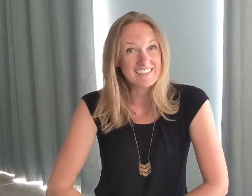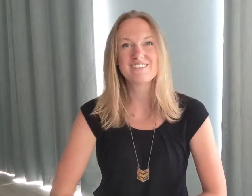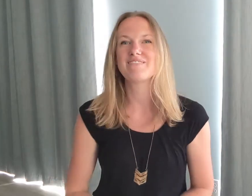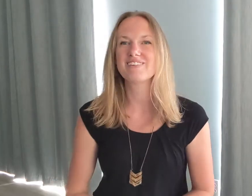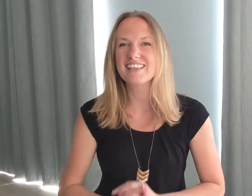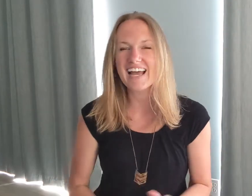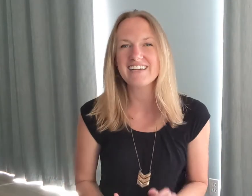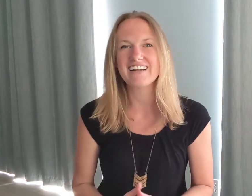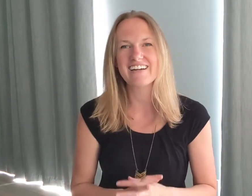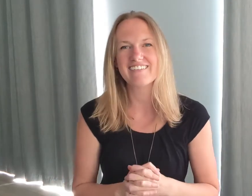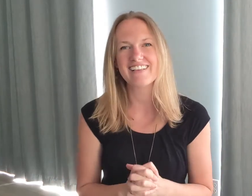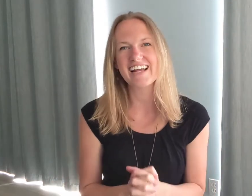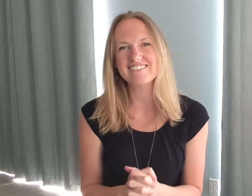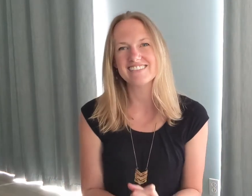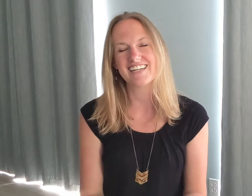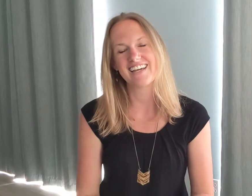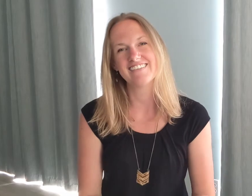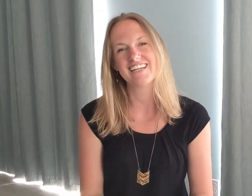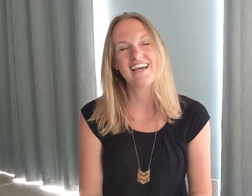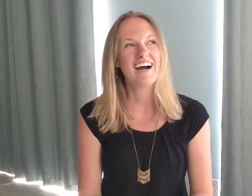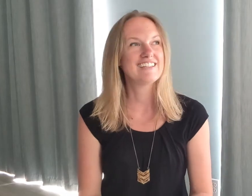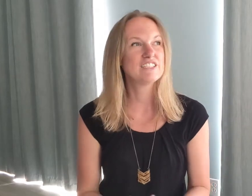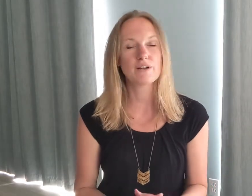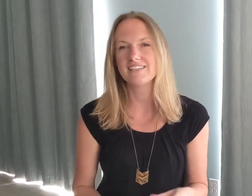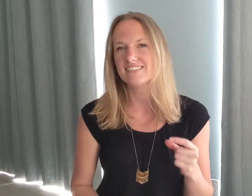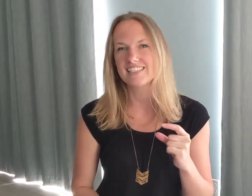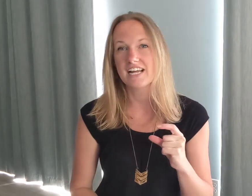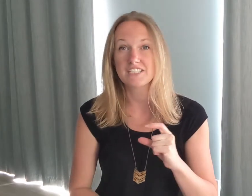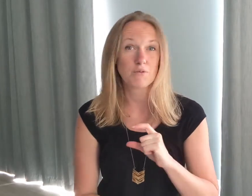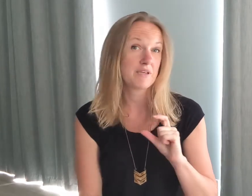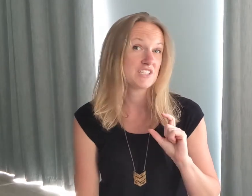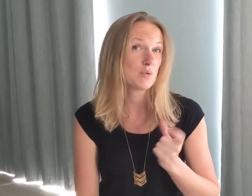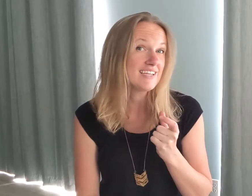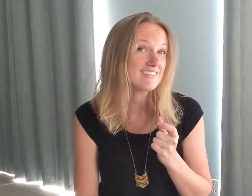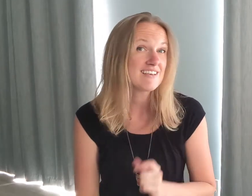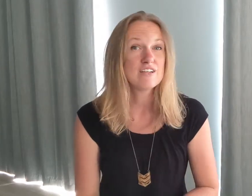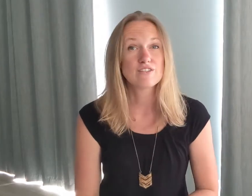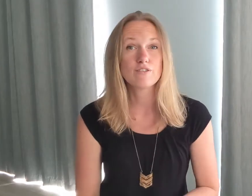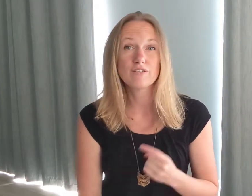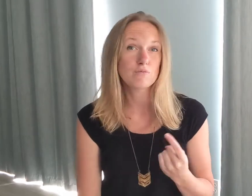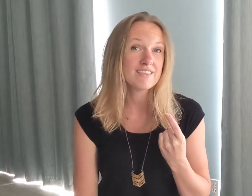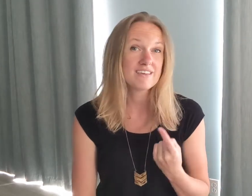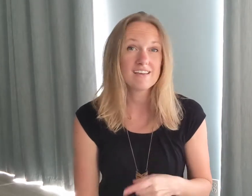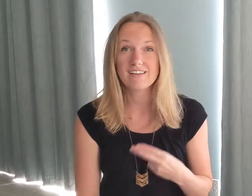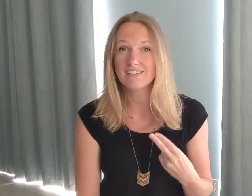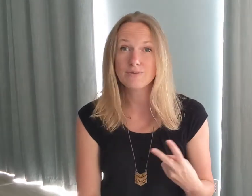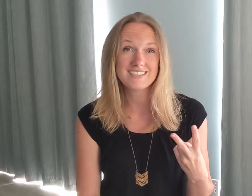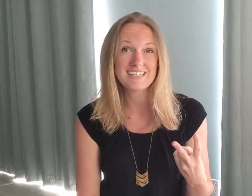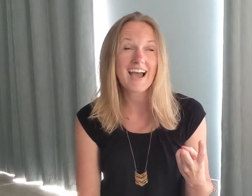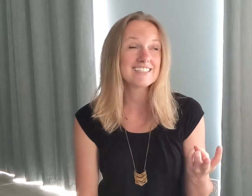I'm glad you're here, I'm glad you stuck it out. This is great, this section actually repeats twice. So you learn one thing and you get twice the action,